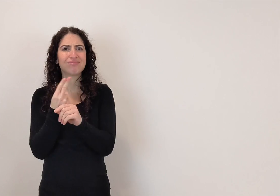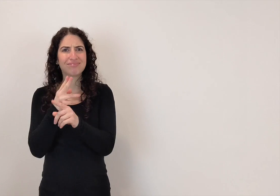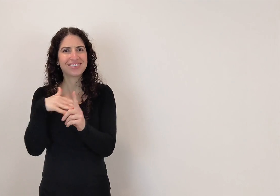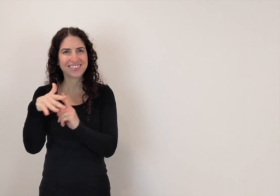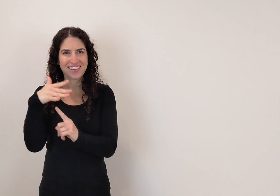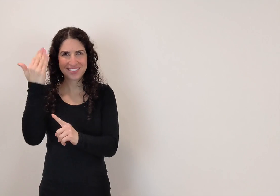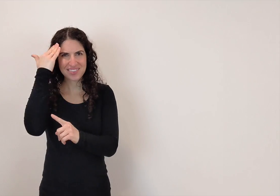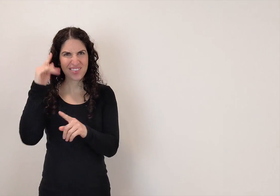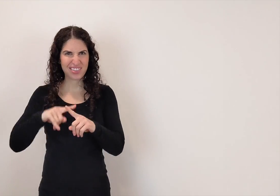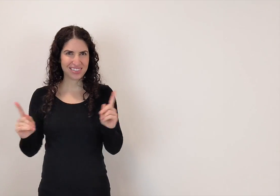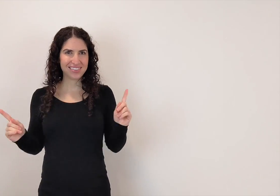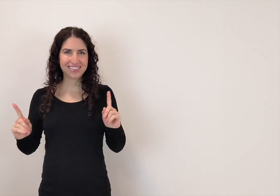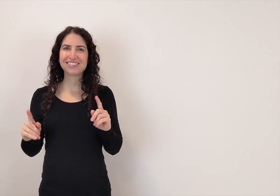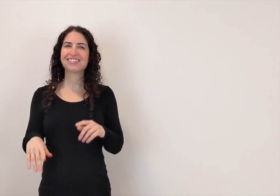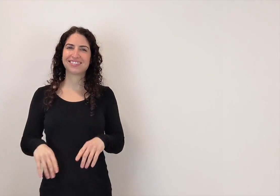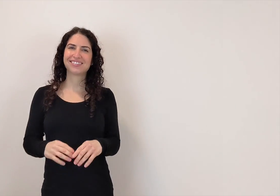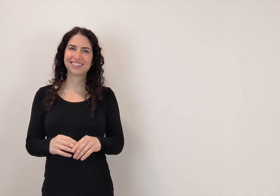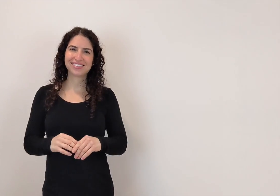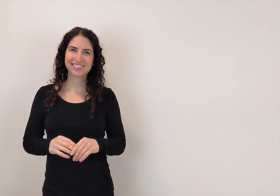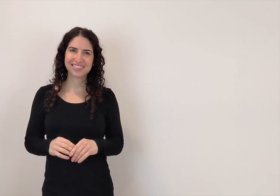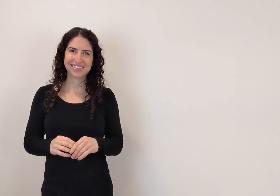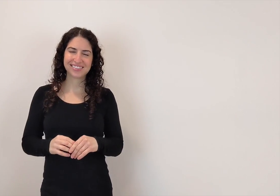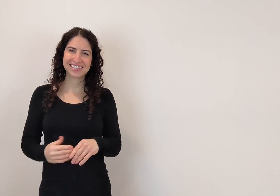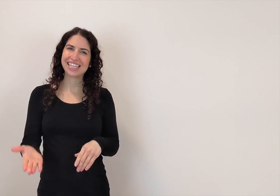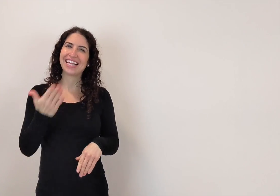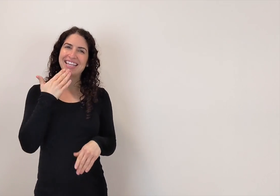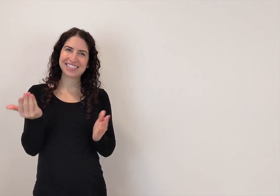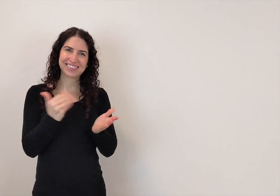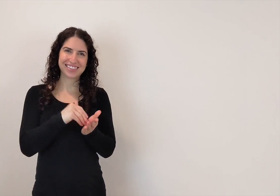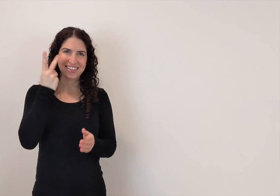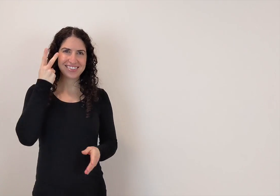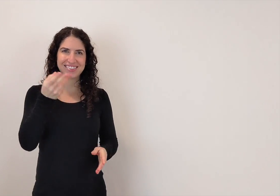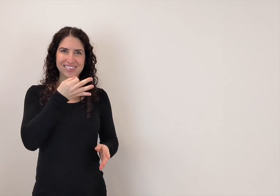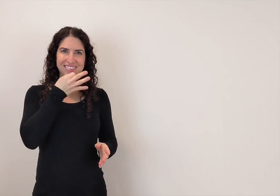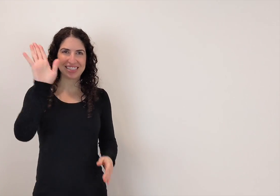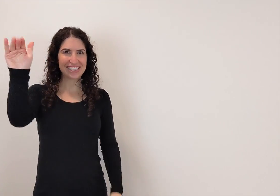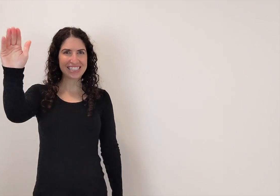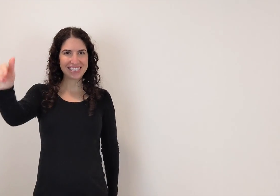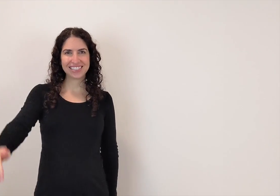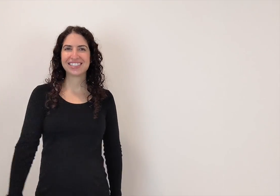use context to know the difference. Thanks again, and I'll see you soon. Bye.